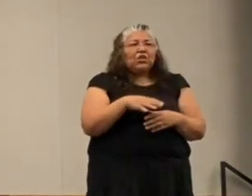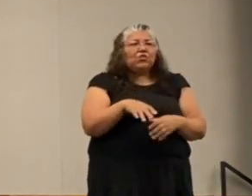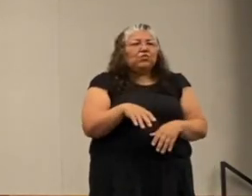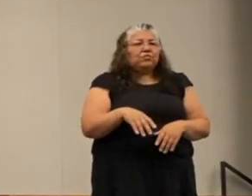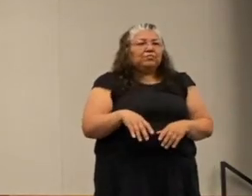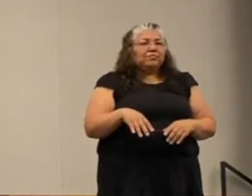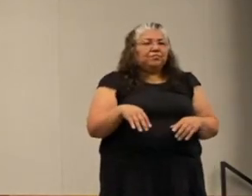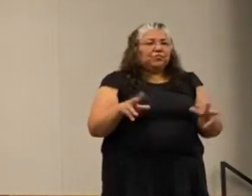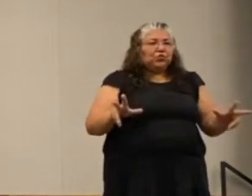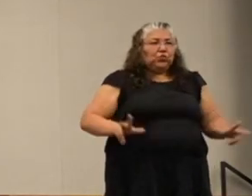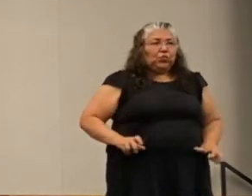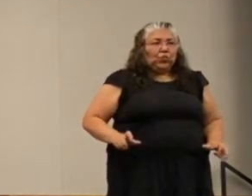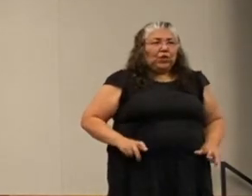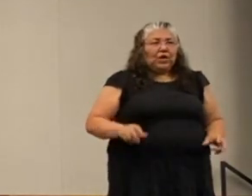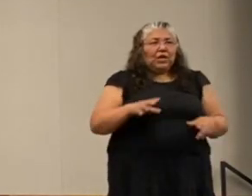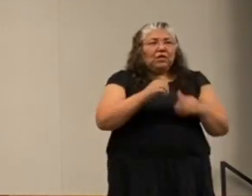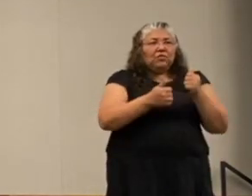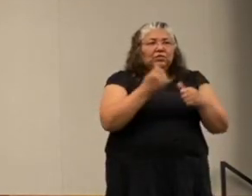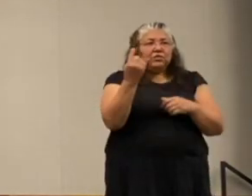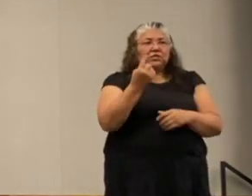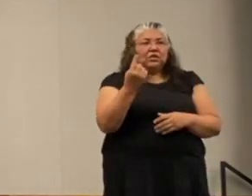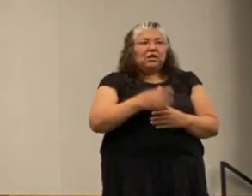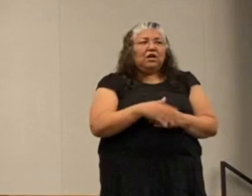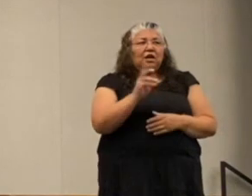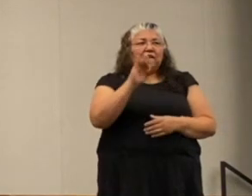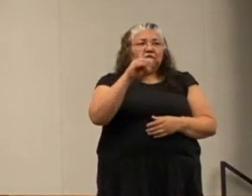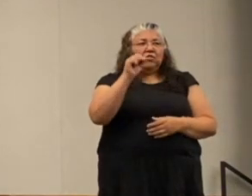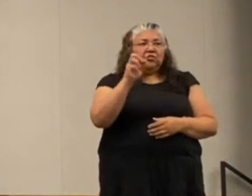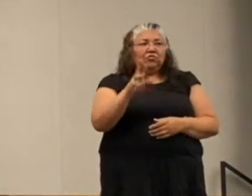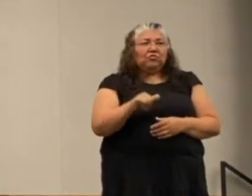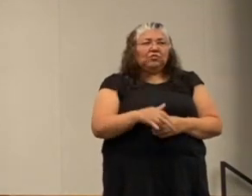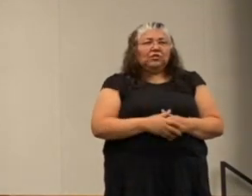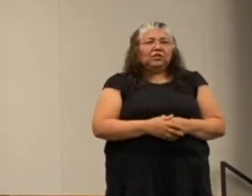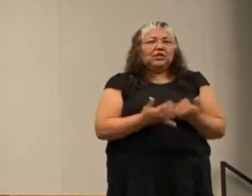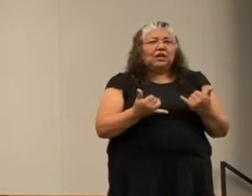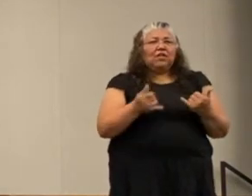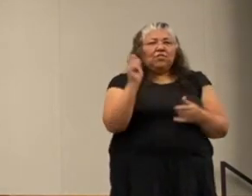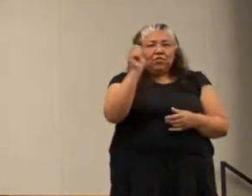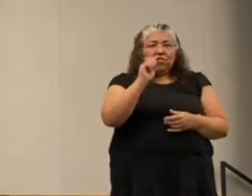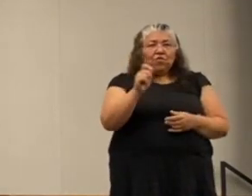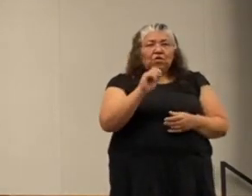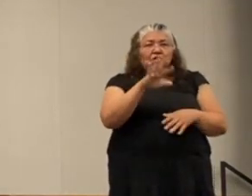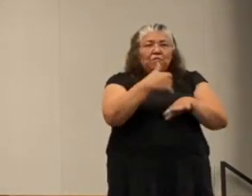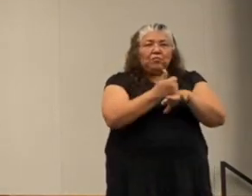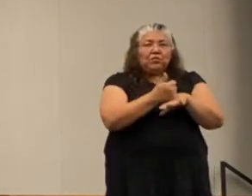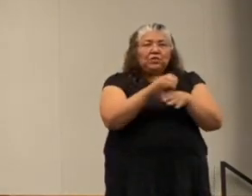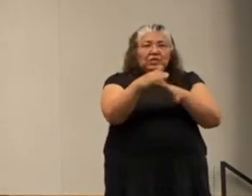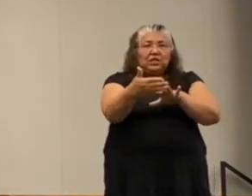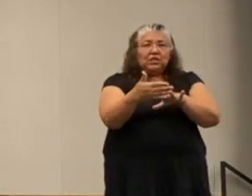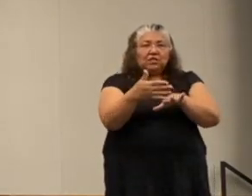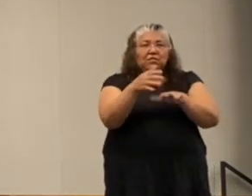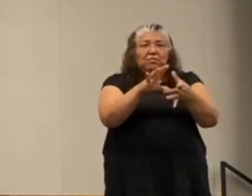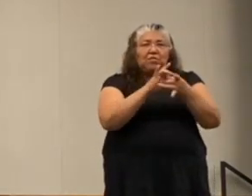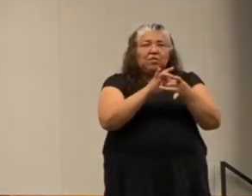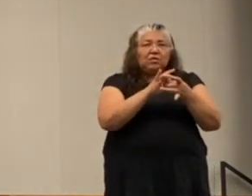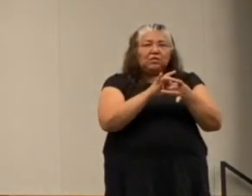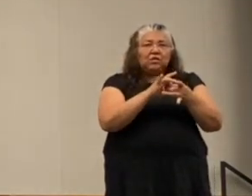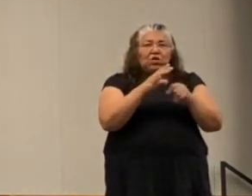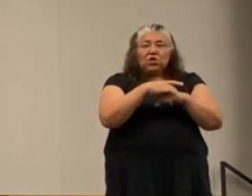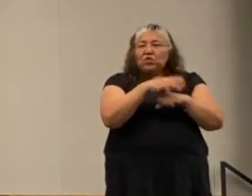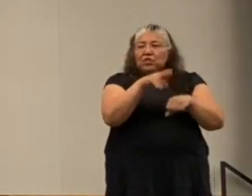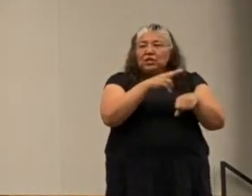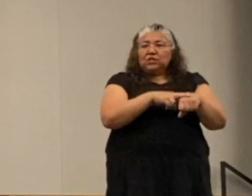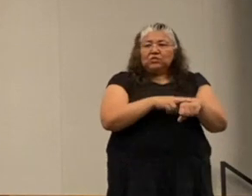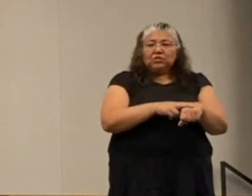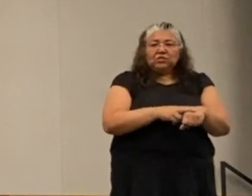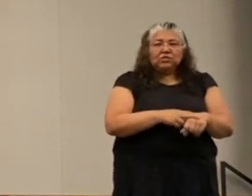minute. I want to read that to you again. Therefore, put to death what belongs to your earthly nature, right? We're talking about the